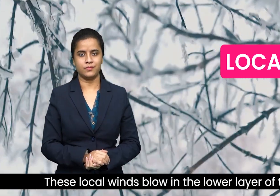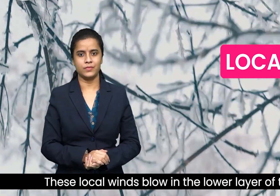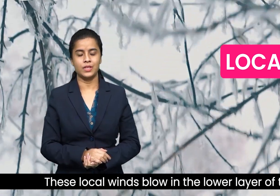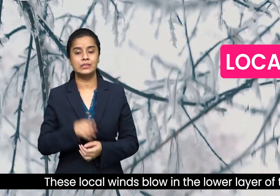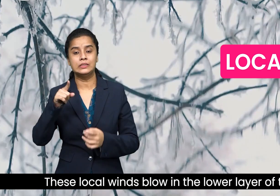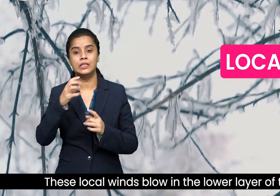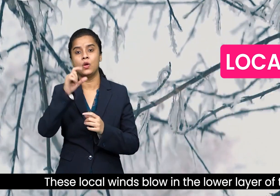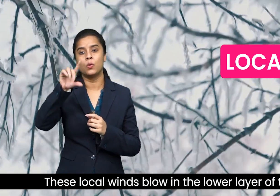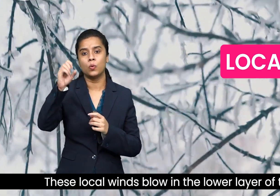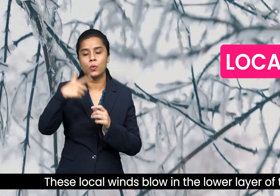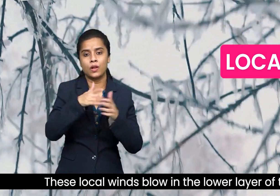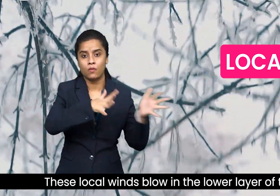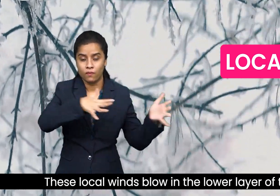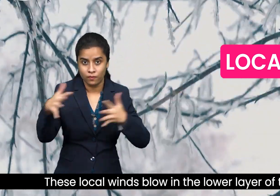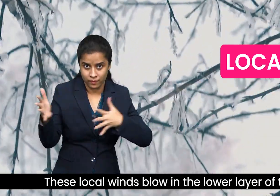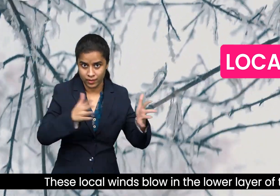These local winds